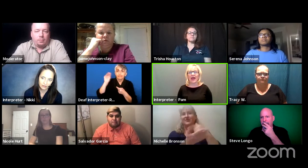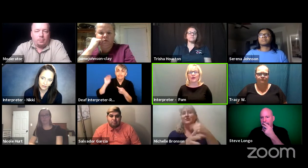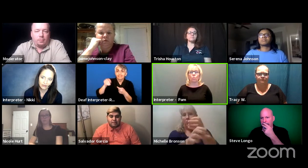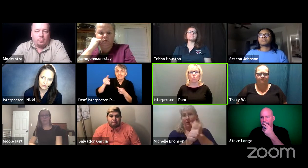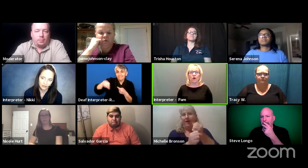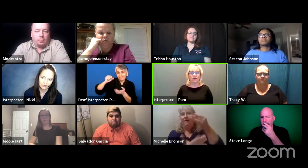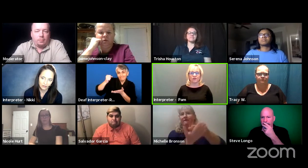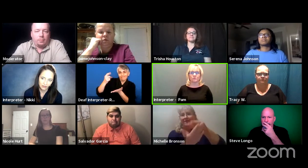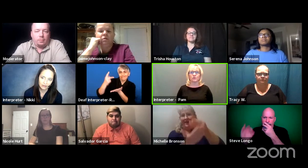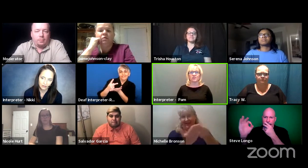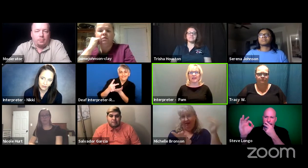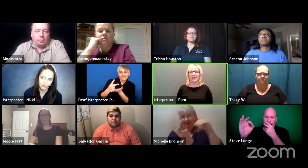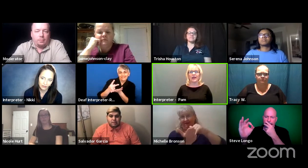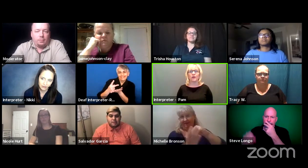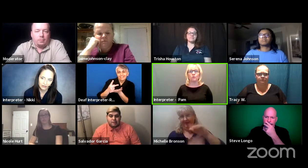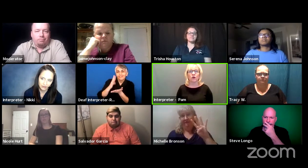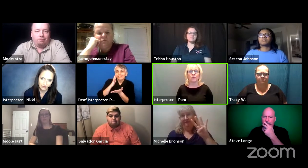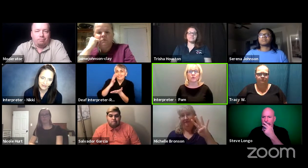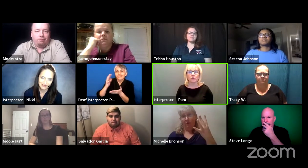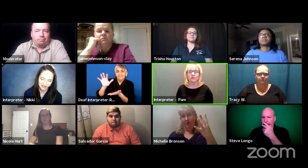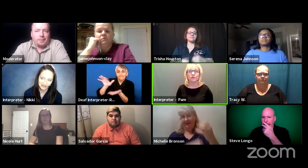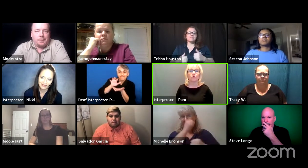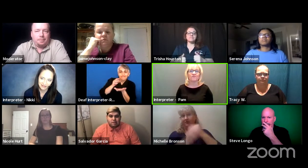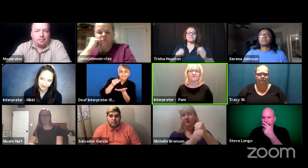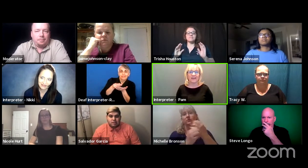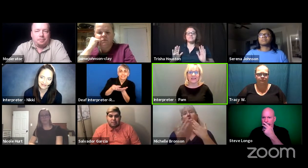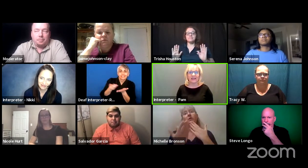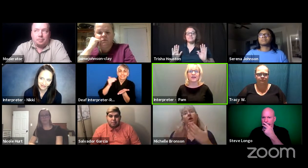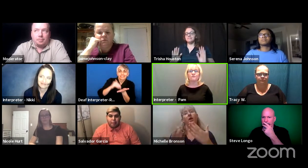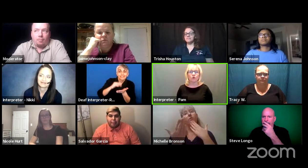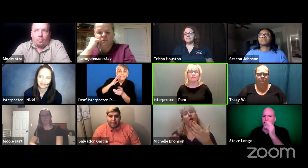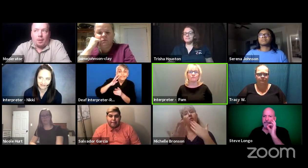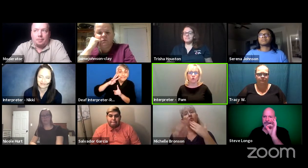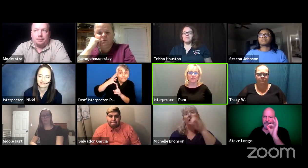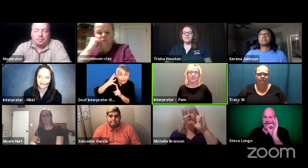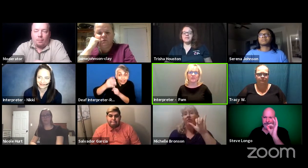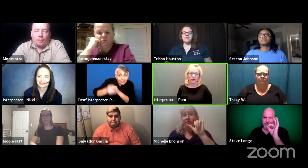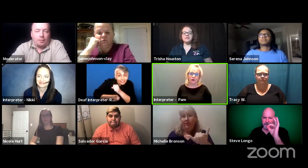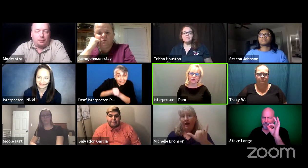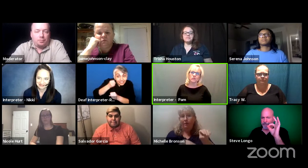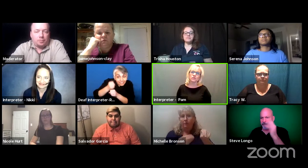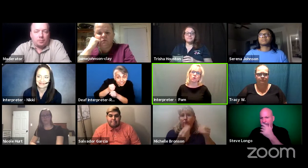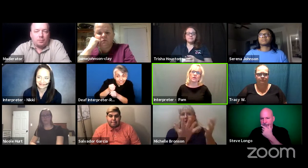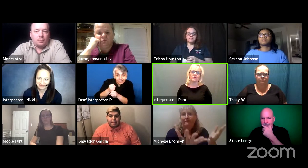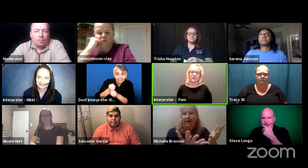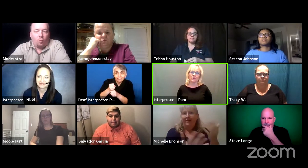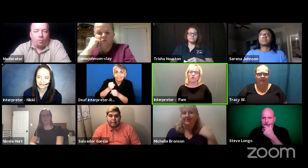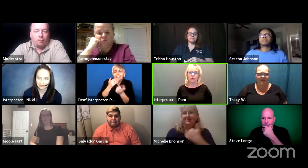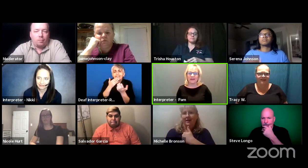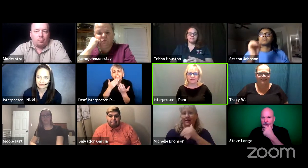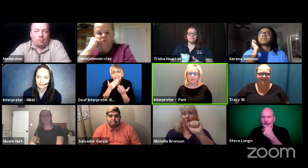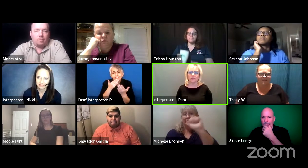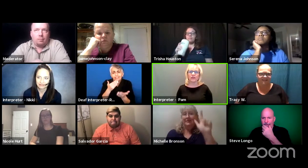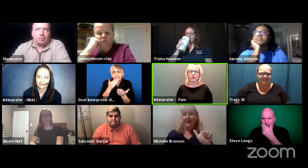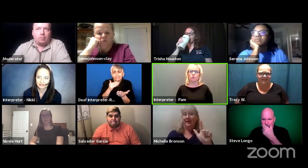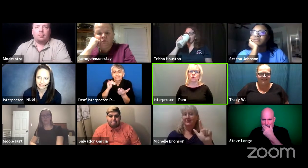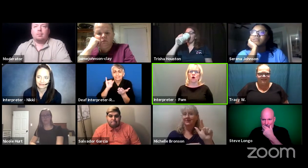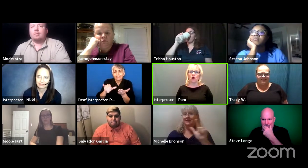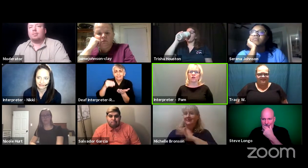at 100%, and we were approved for funding for a fourth year. So we are very grateful that you were all